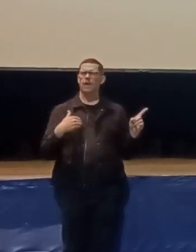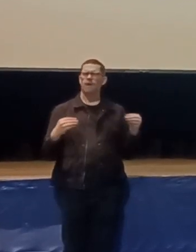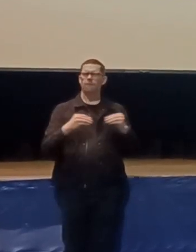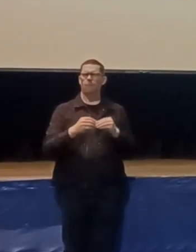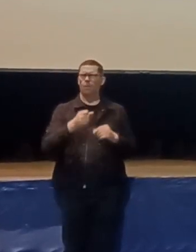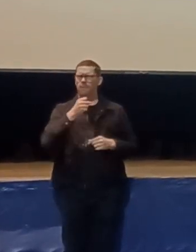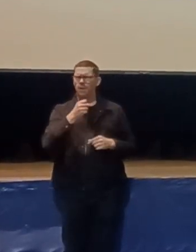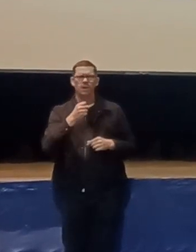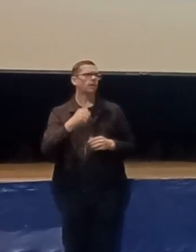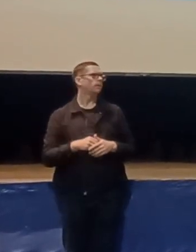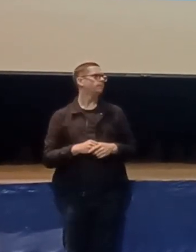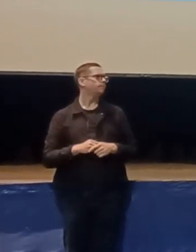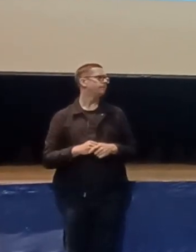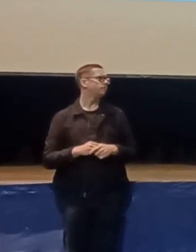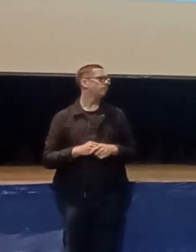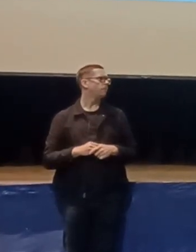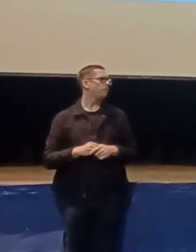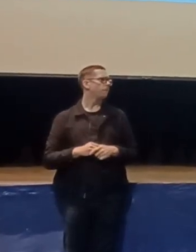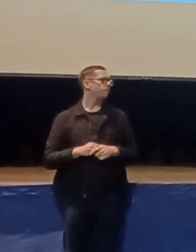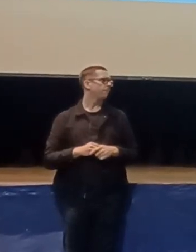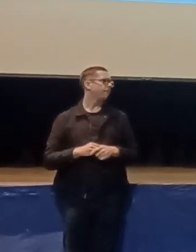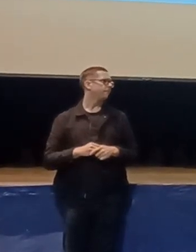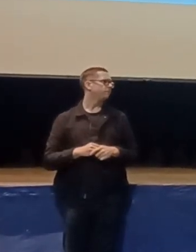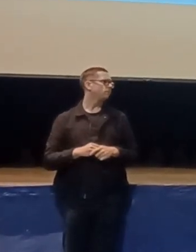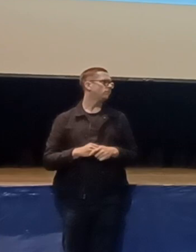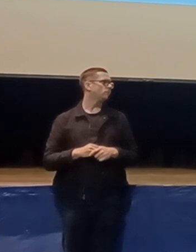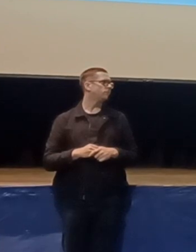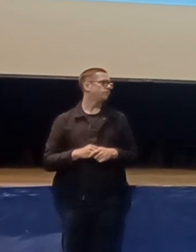Okay. I think what we'd love to do is.